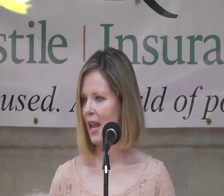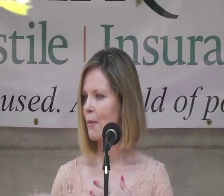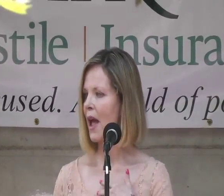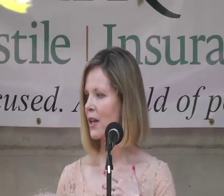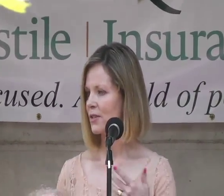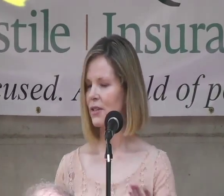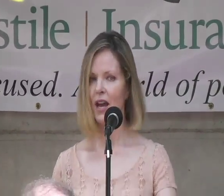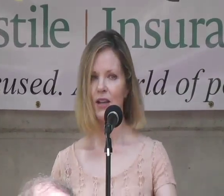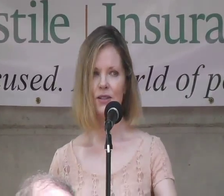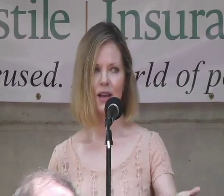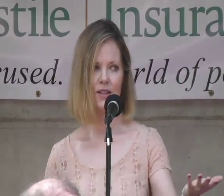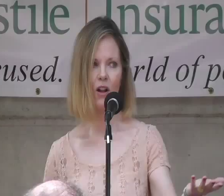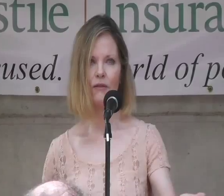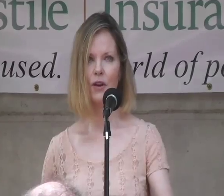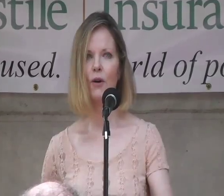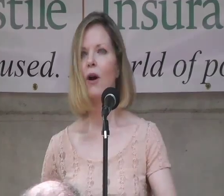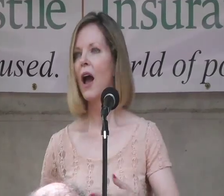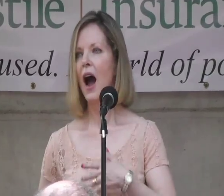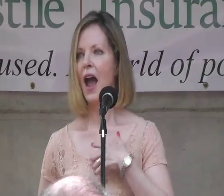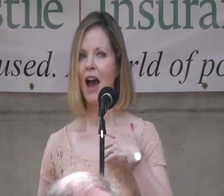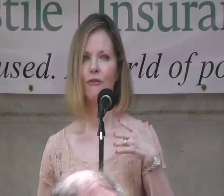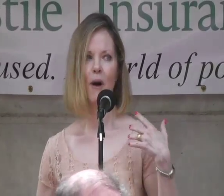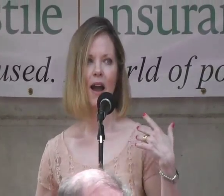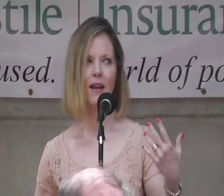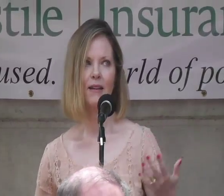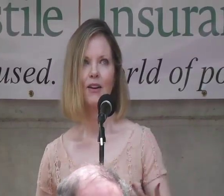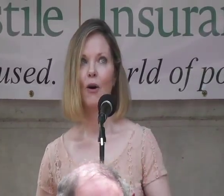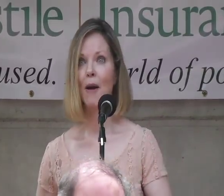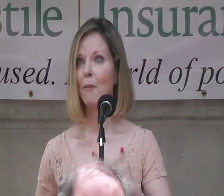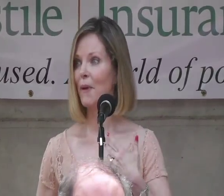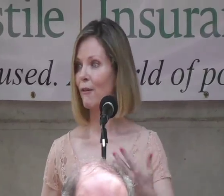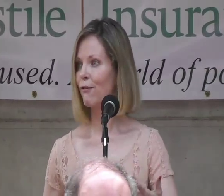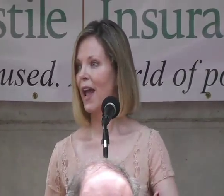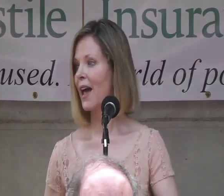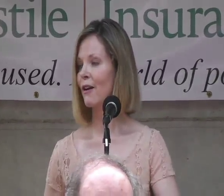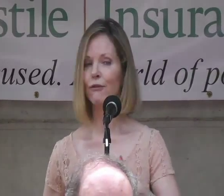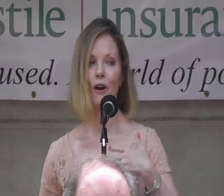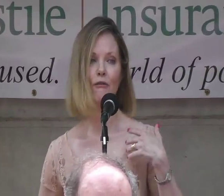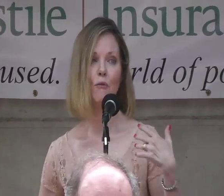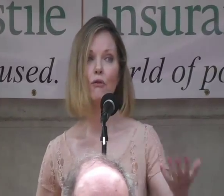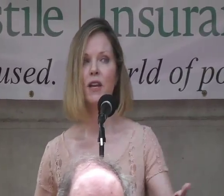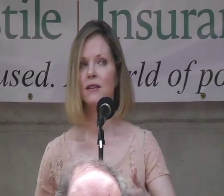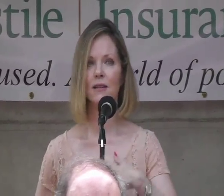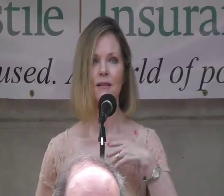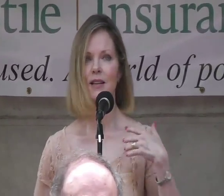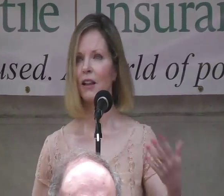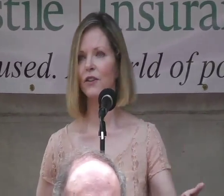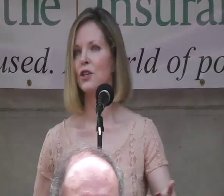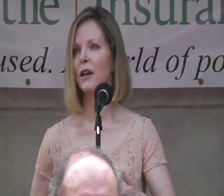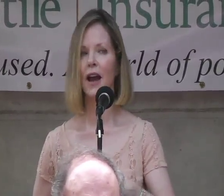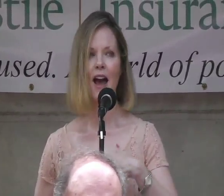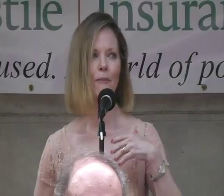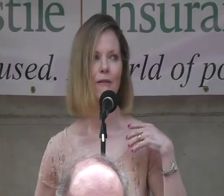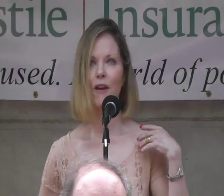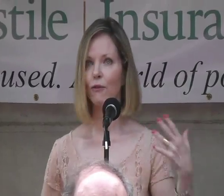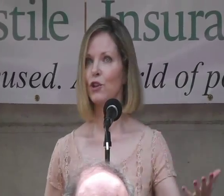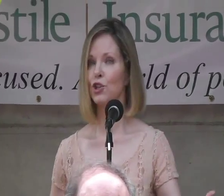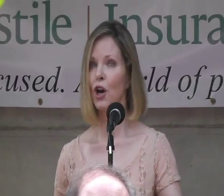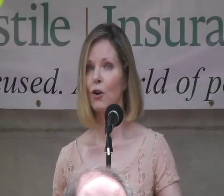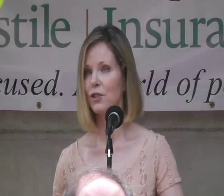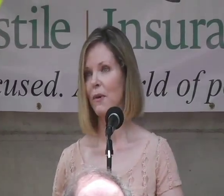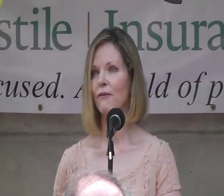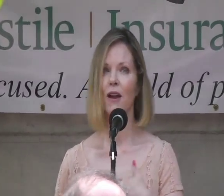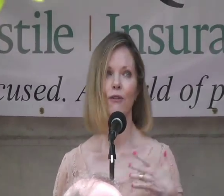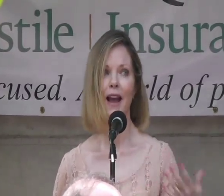I'm the same as all of you. I have my, I'm a big fan of movies and television, and I have my